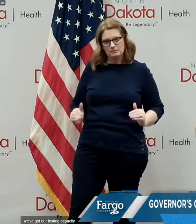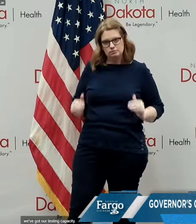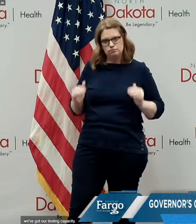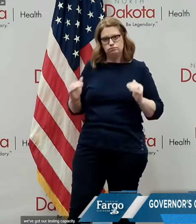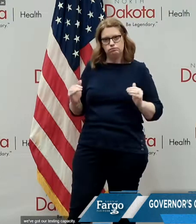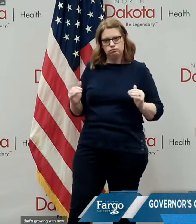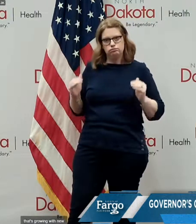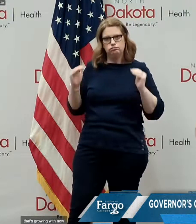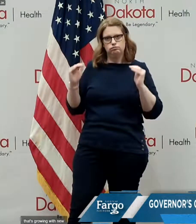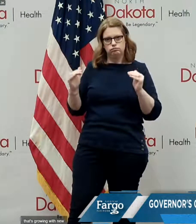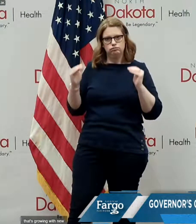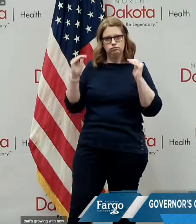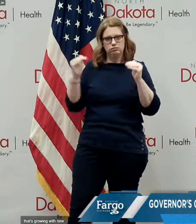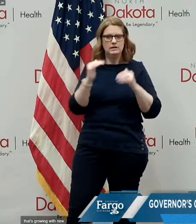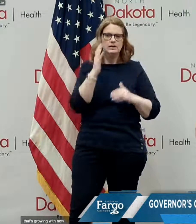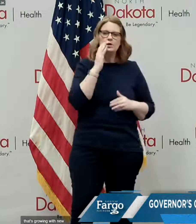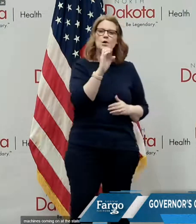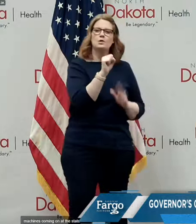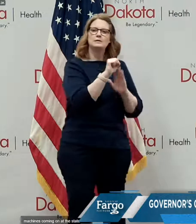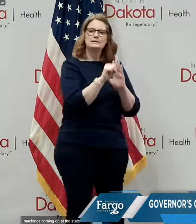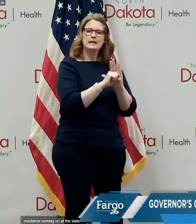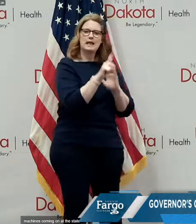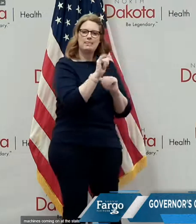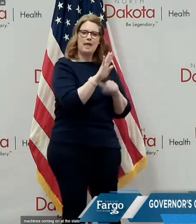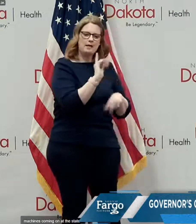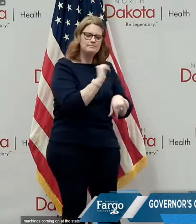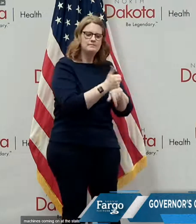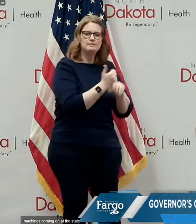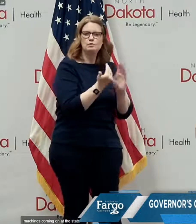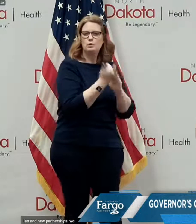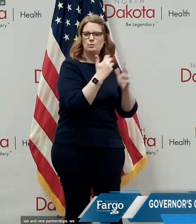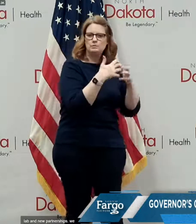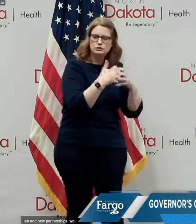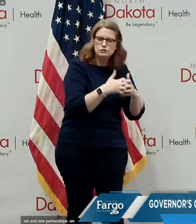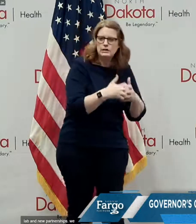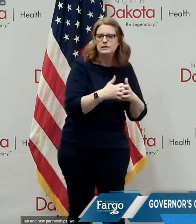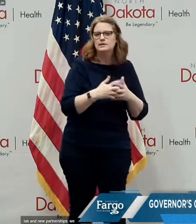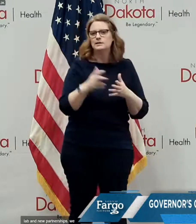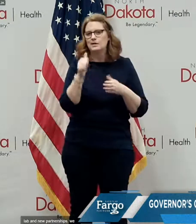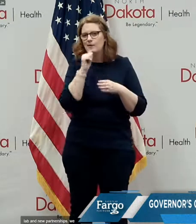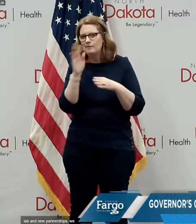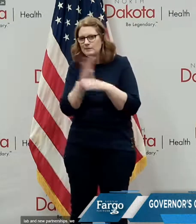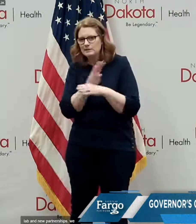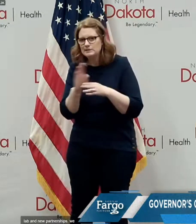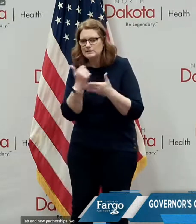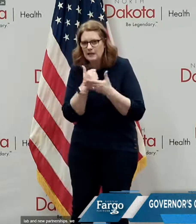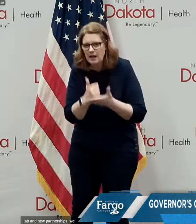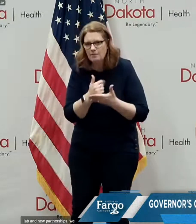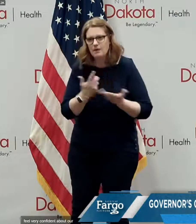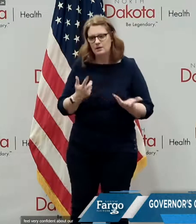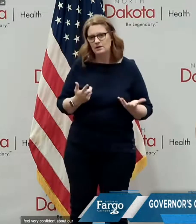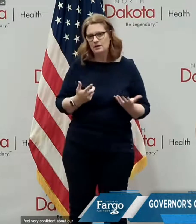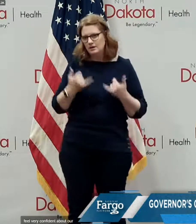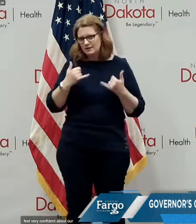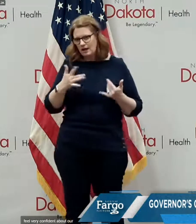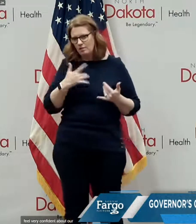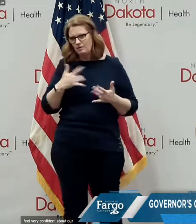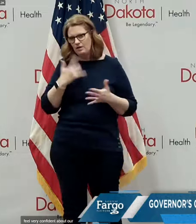machines coming on at the state lab and new partnerships. We feel very confident about our ability to have good data going